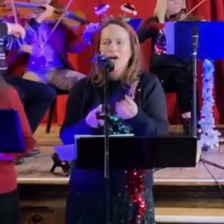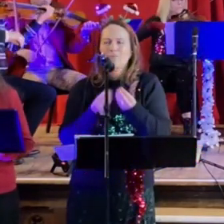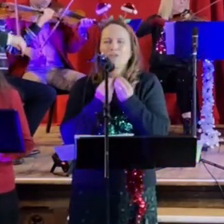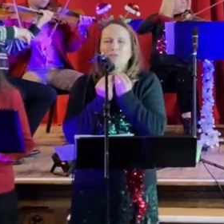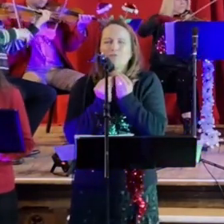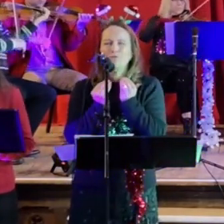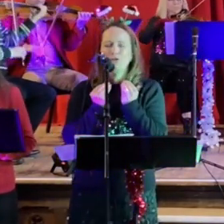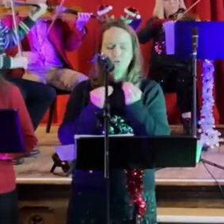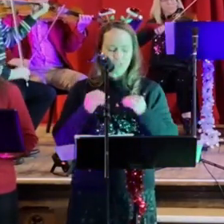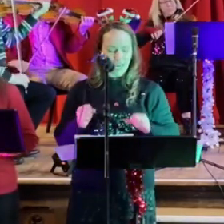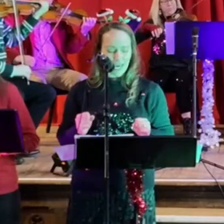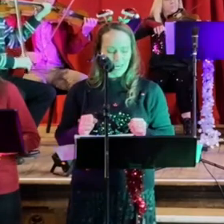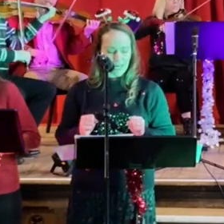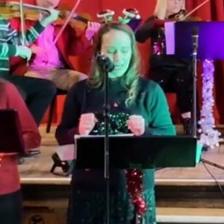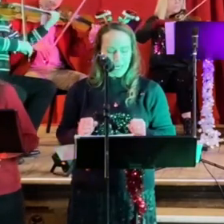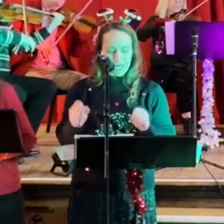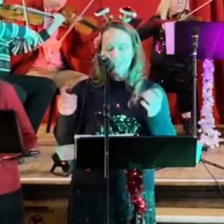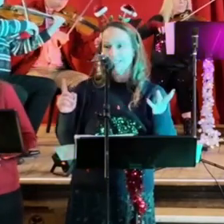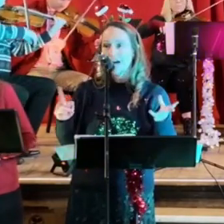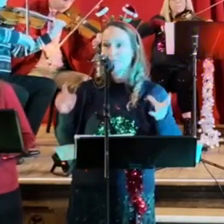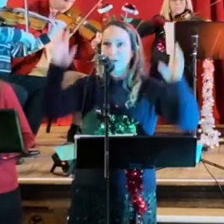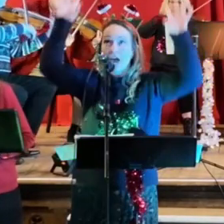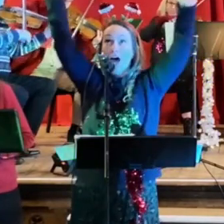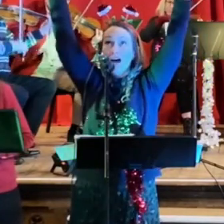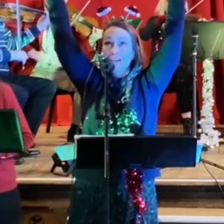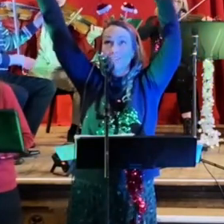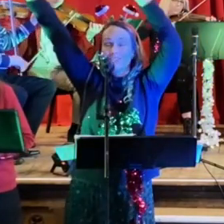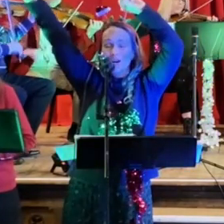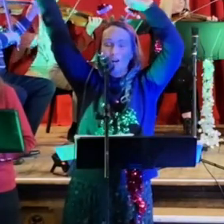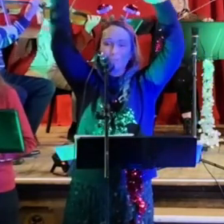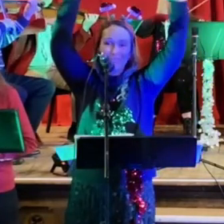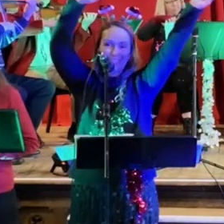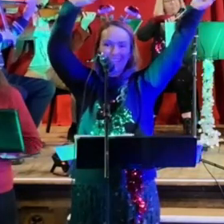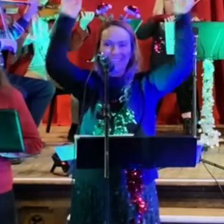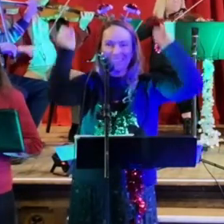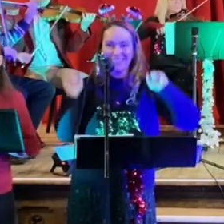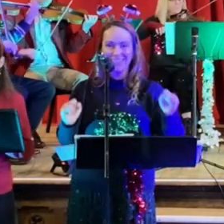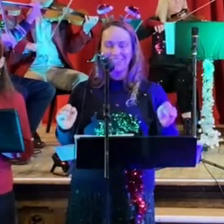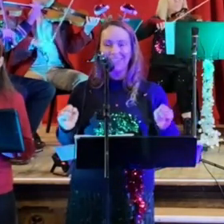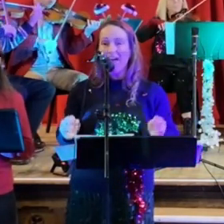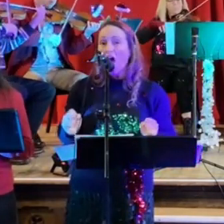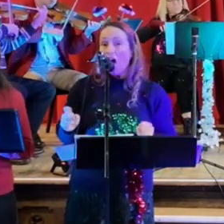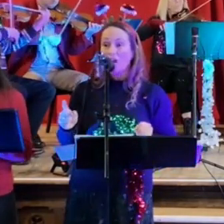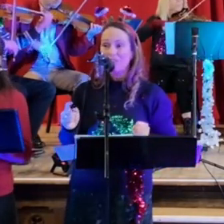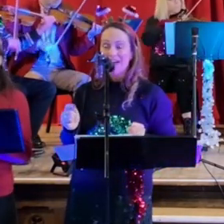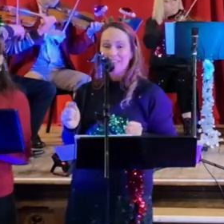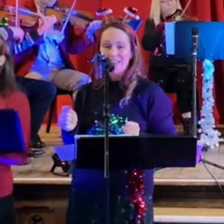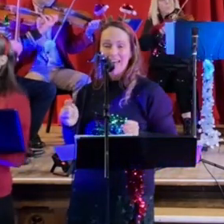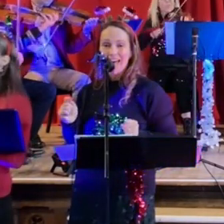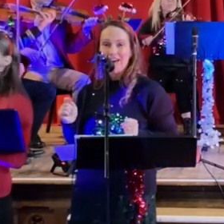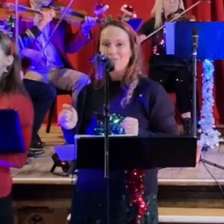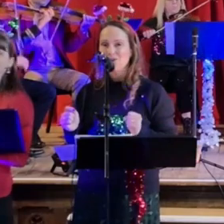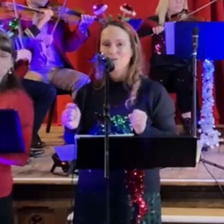the fruitcake. It's time we hung some tinsel on that